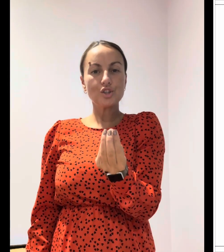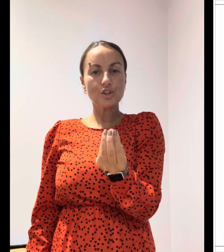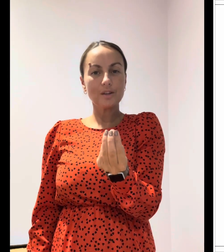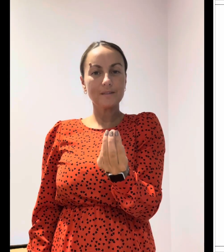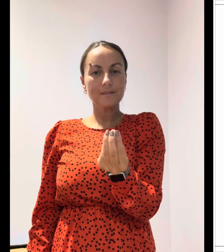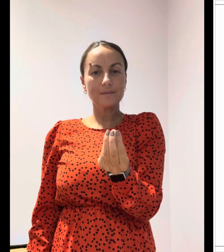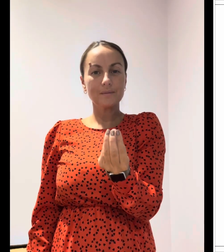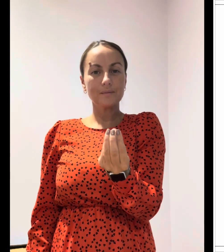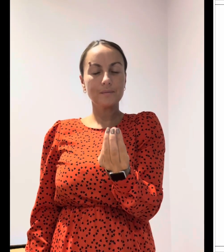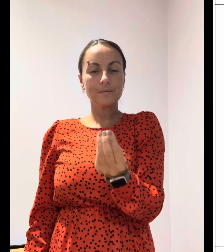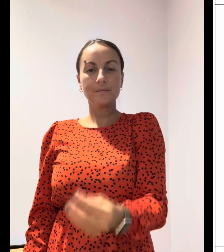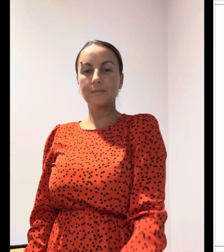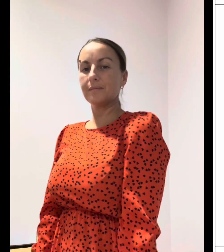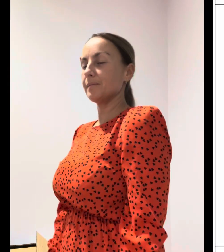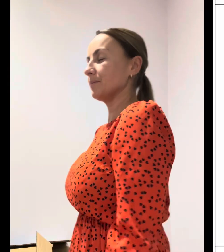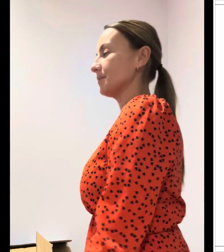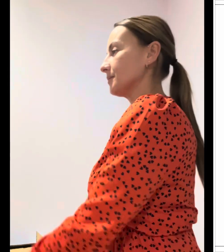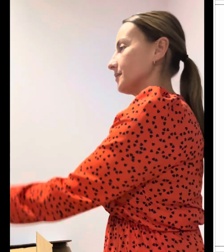Witch,